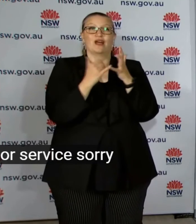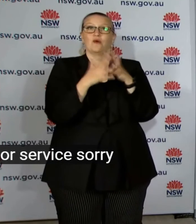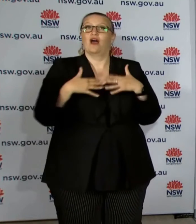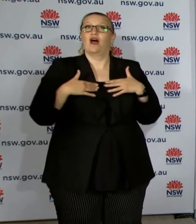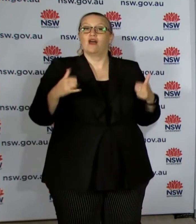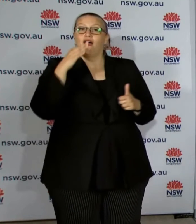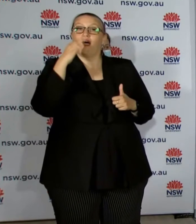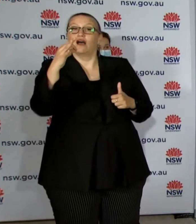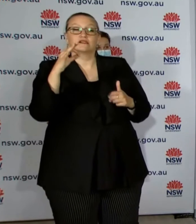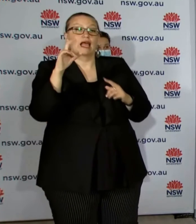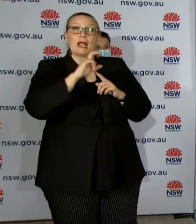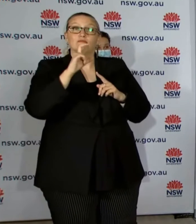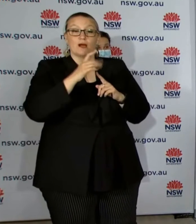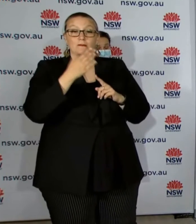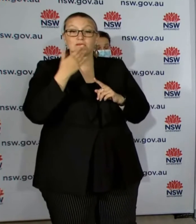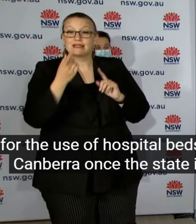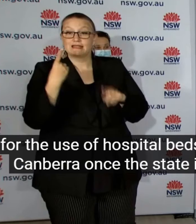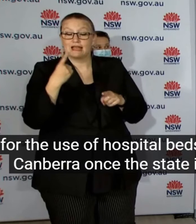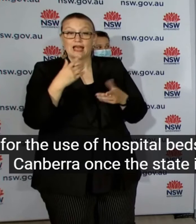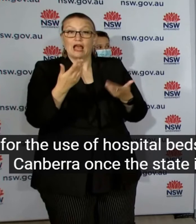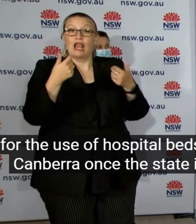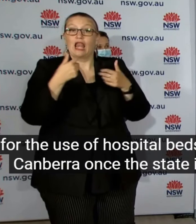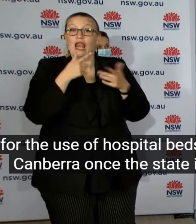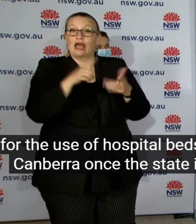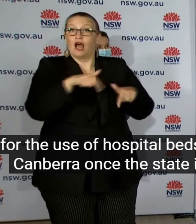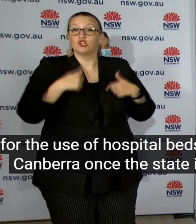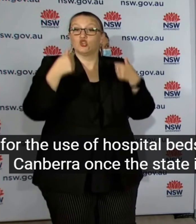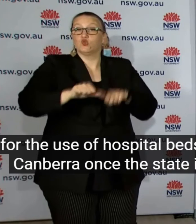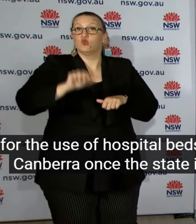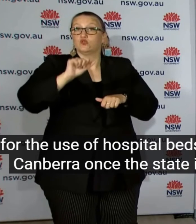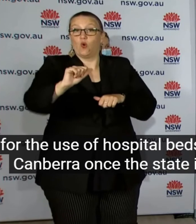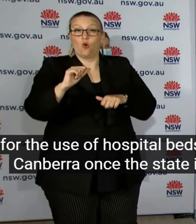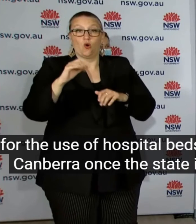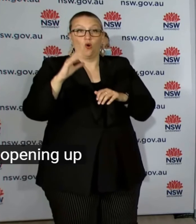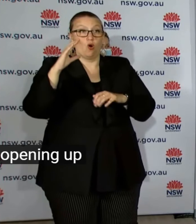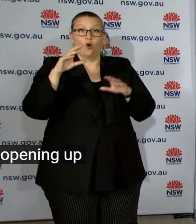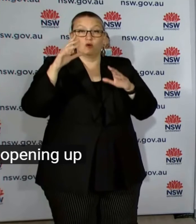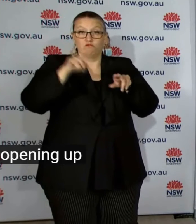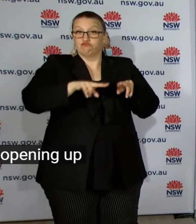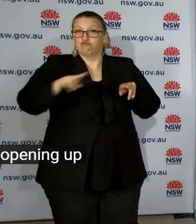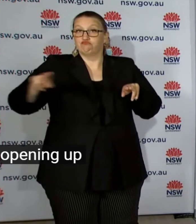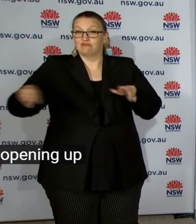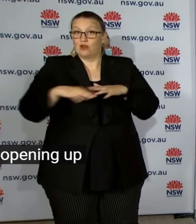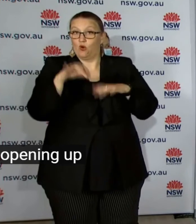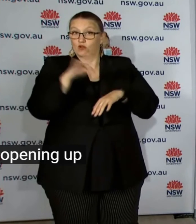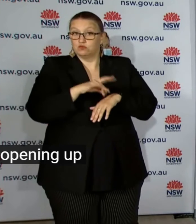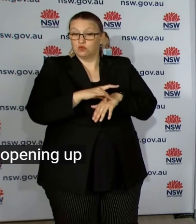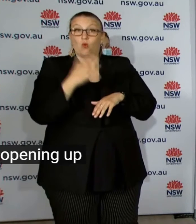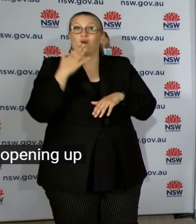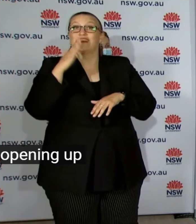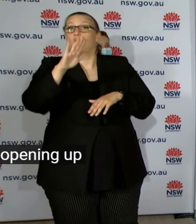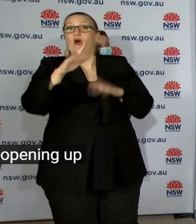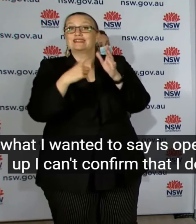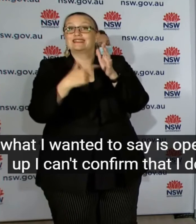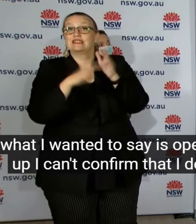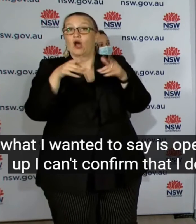Canberra once the state is opening up? Once the state is opening up? I can't confirm that. I don't know the answer to